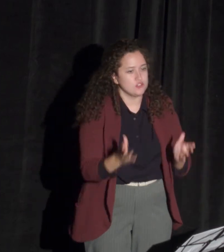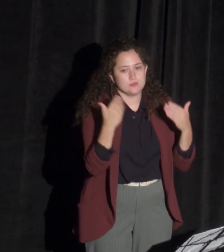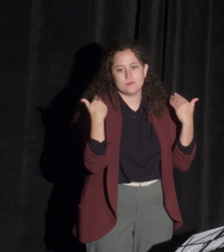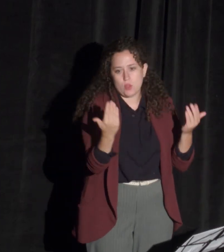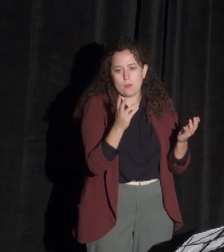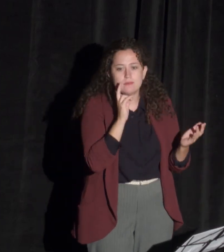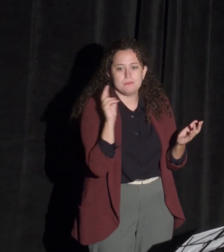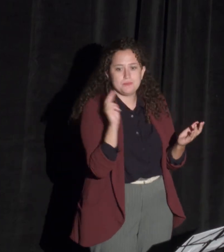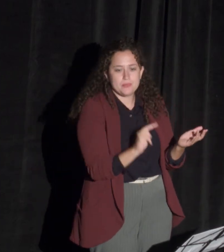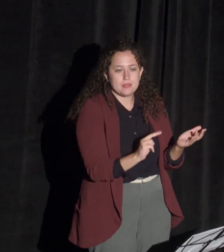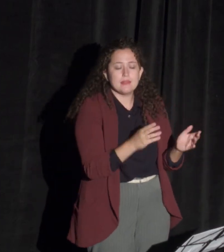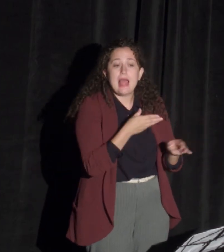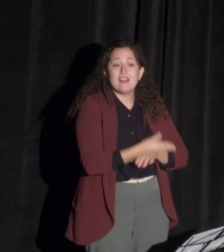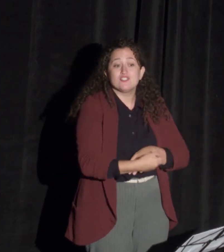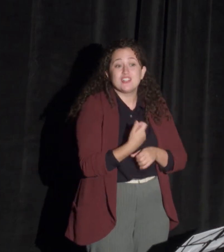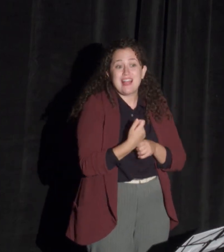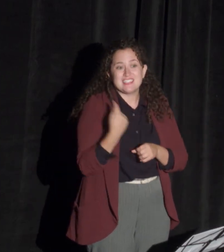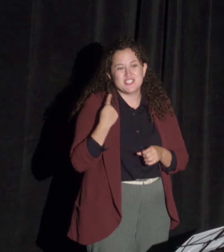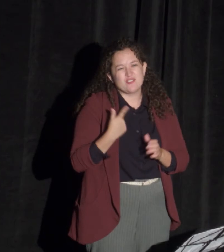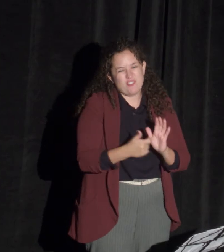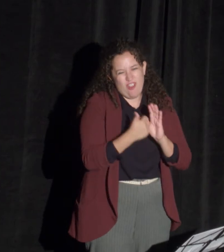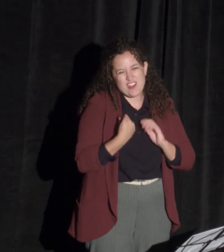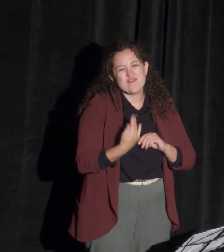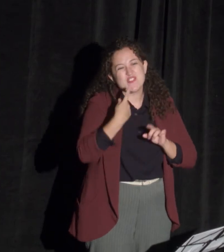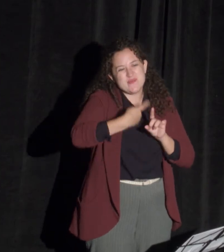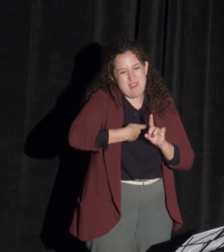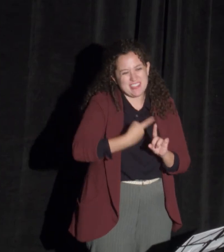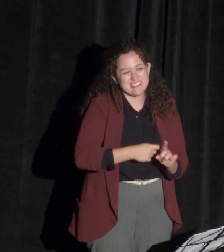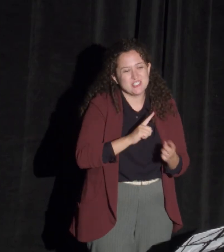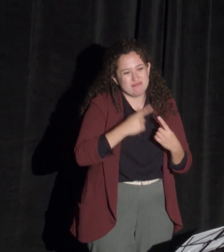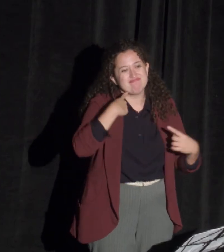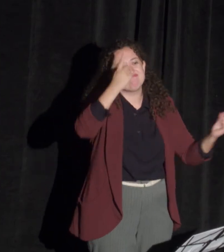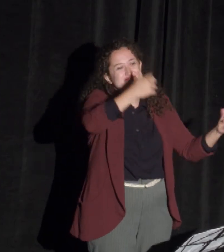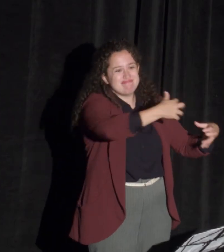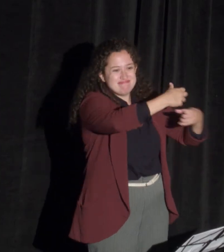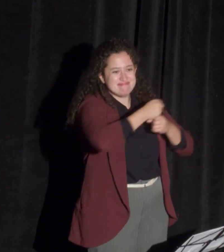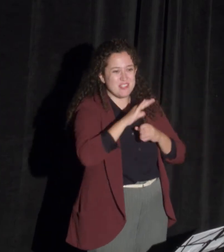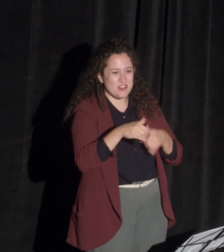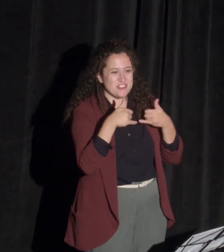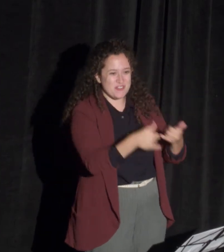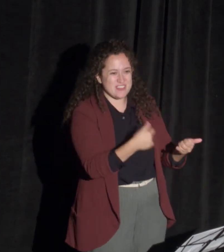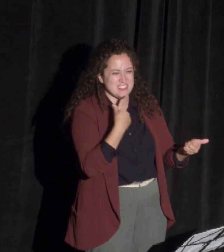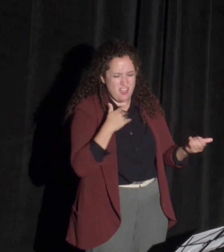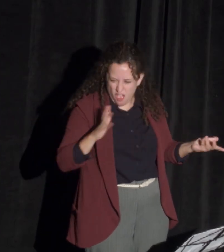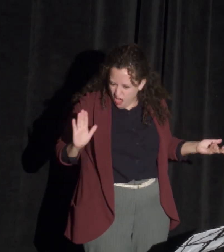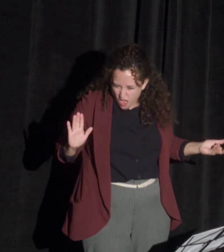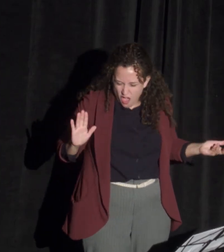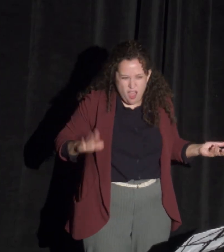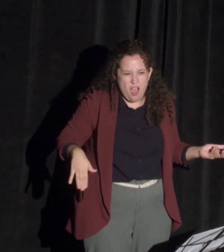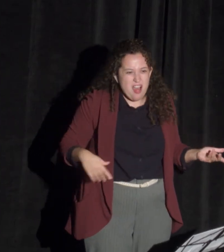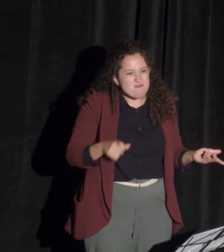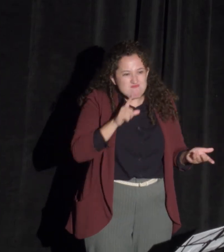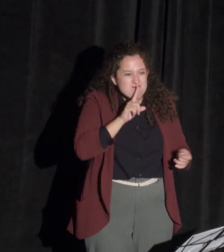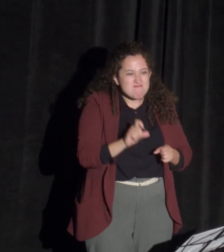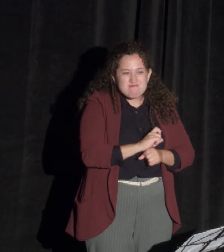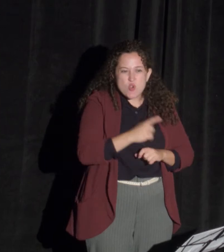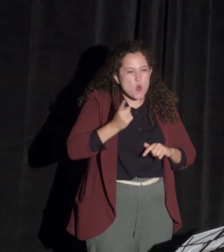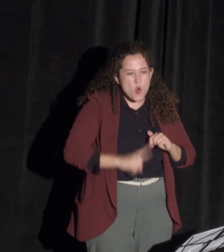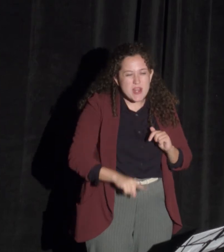the trophy to reach her, and she posted when it got to her that she didn't really believe she'd won until she was holding it in her hand. Hopefully she'll believe it when she